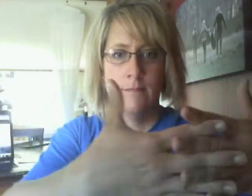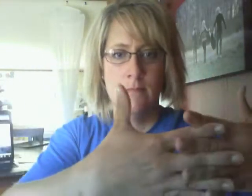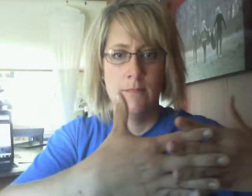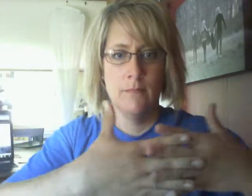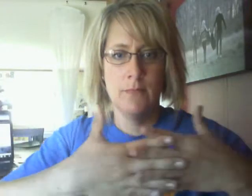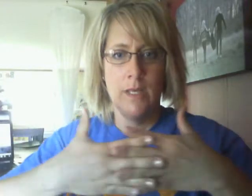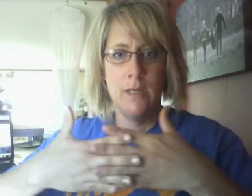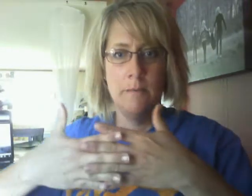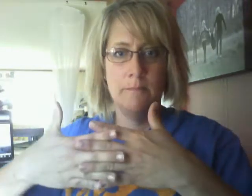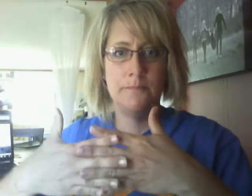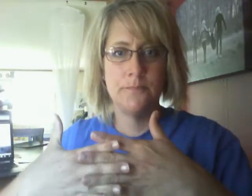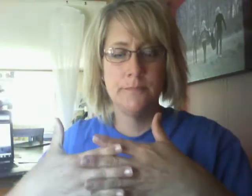Okay.